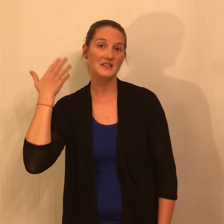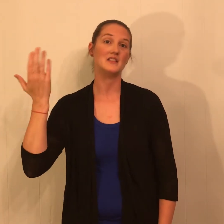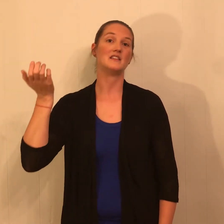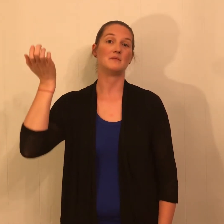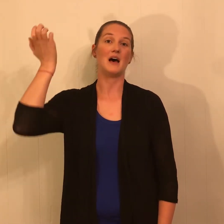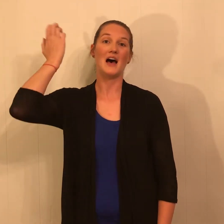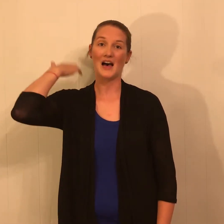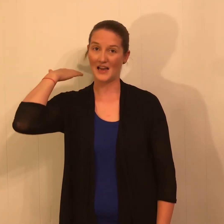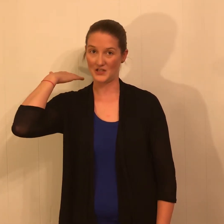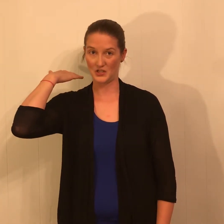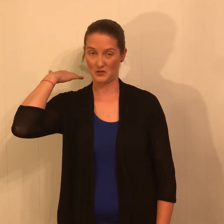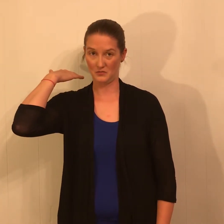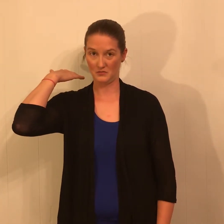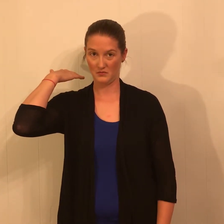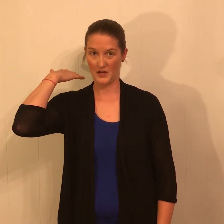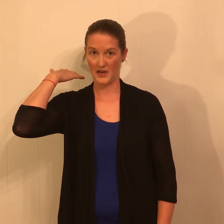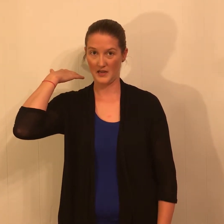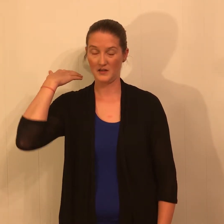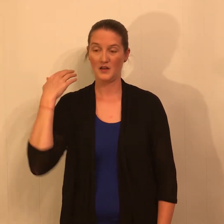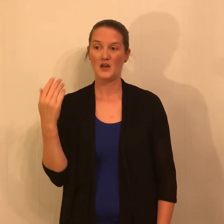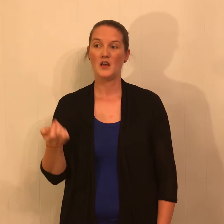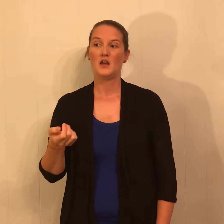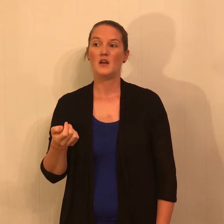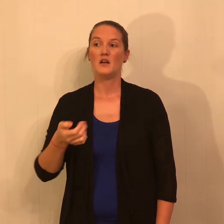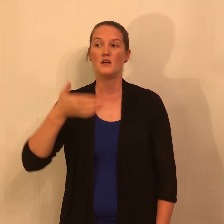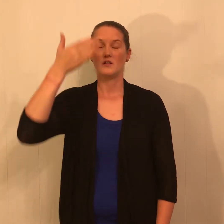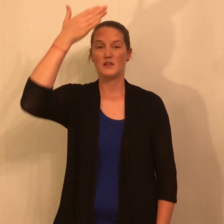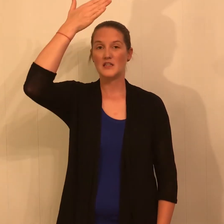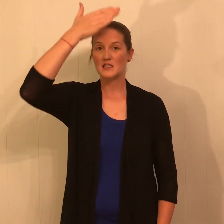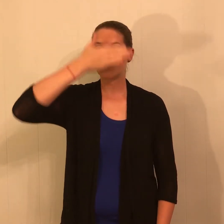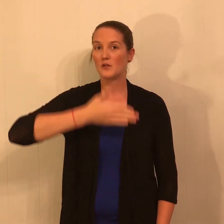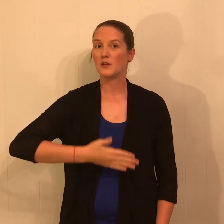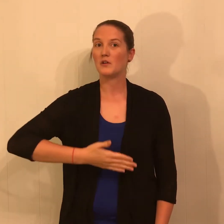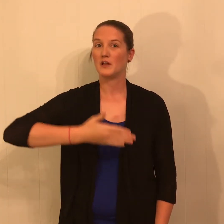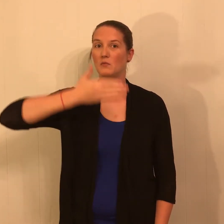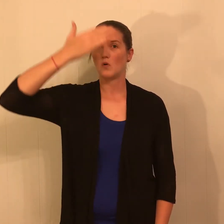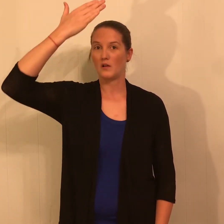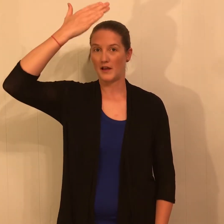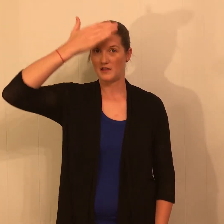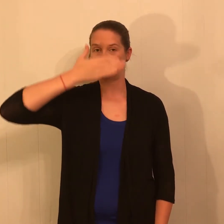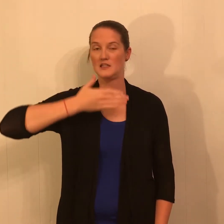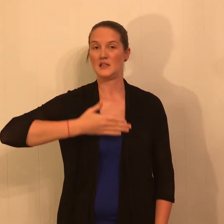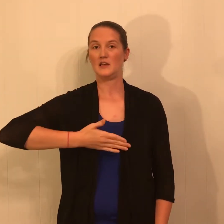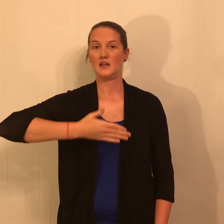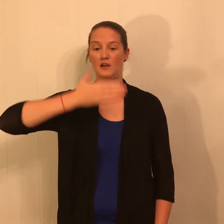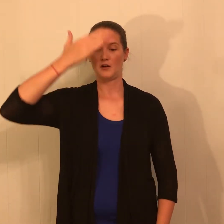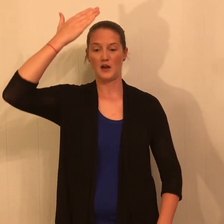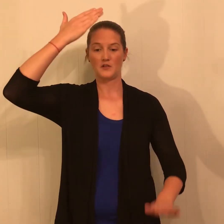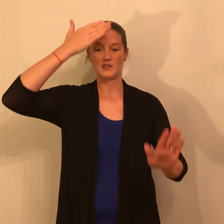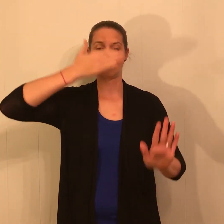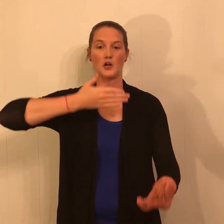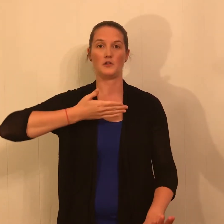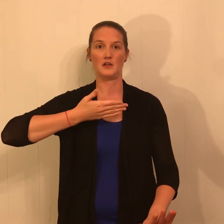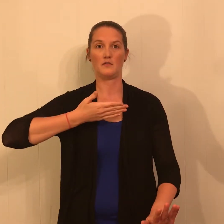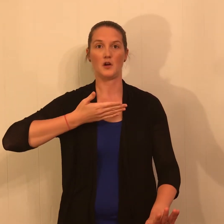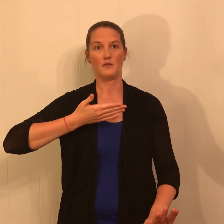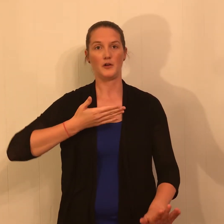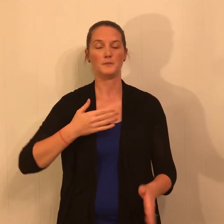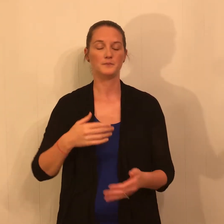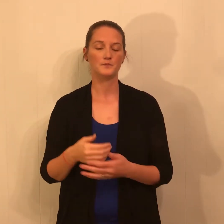This is behind you. Okay? This is only really more like this is in the here and now. This is currently in front of